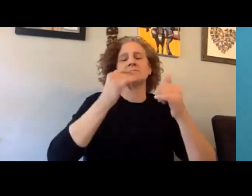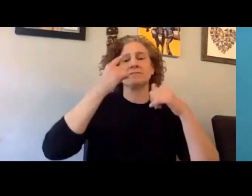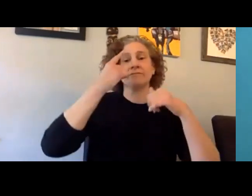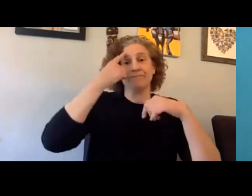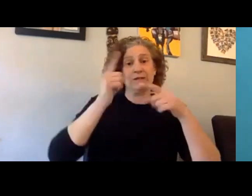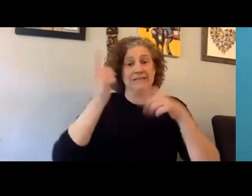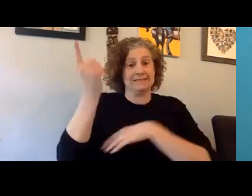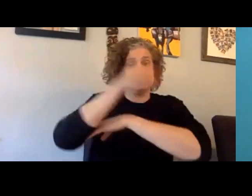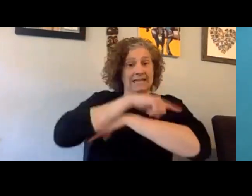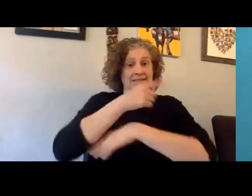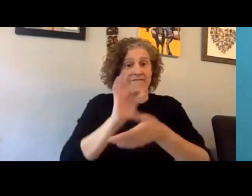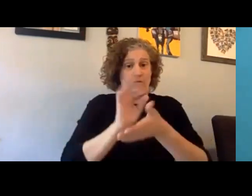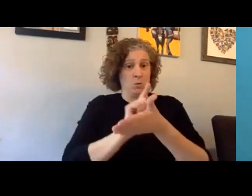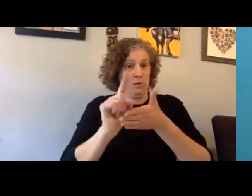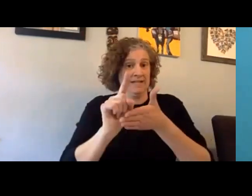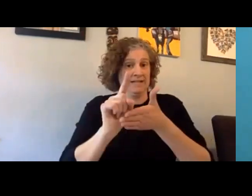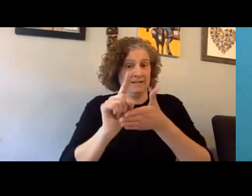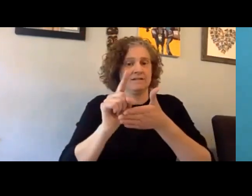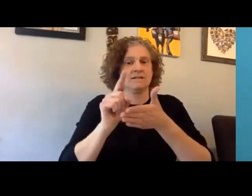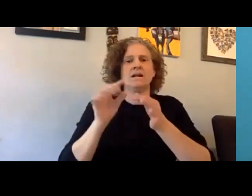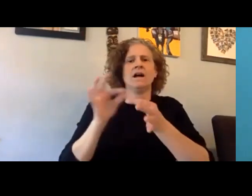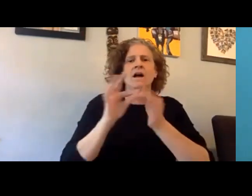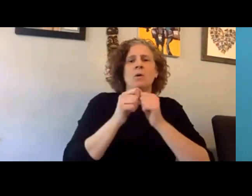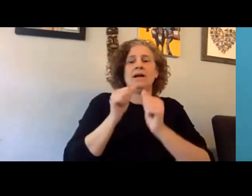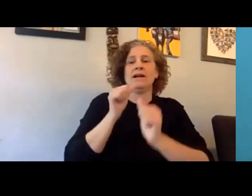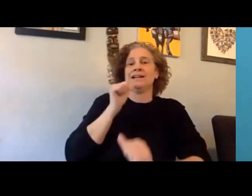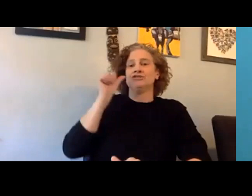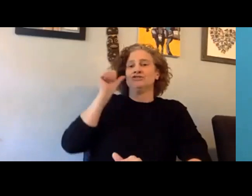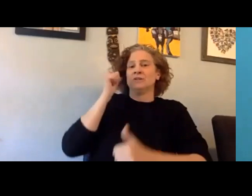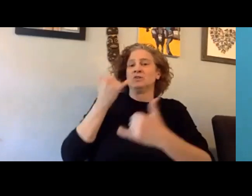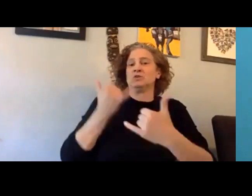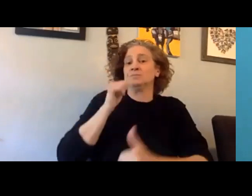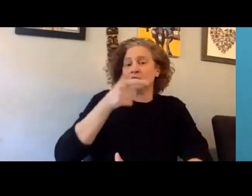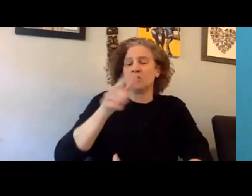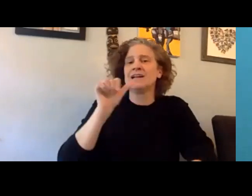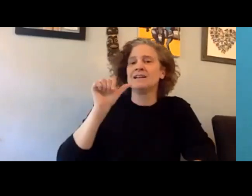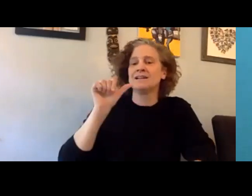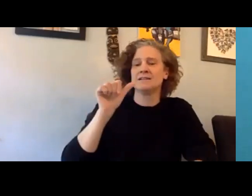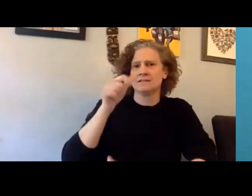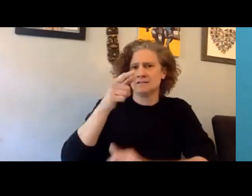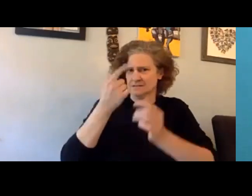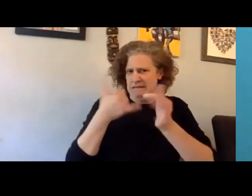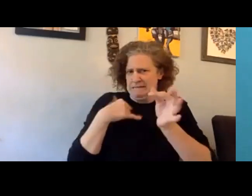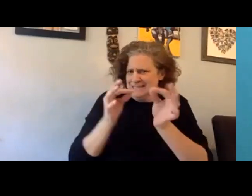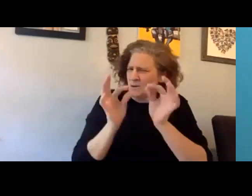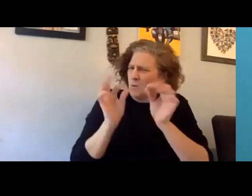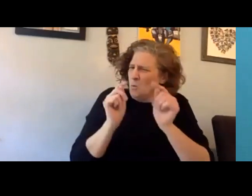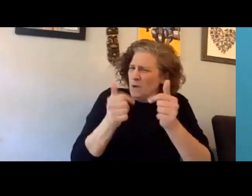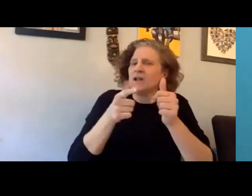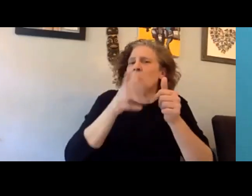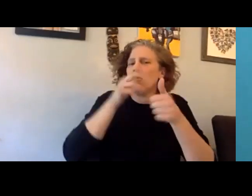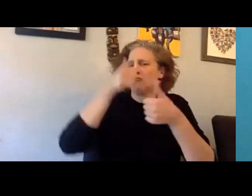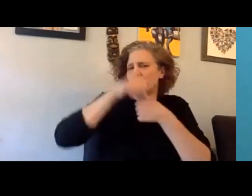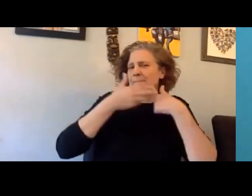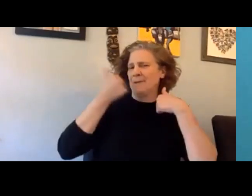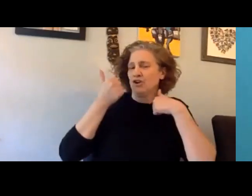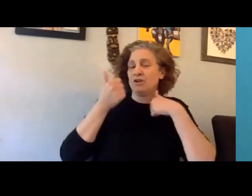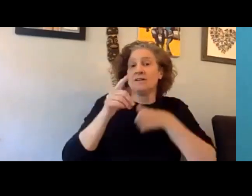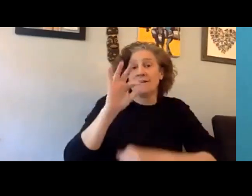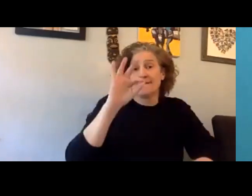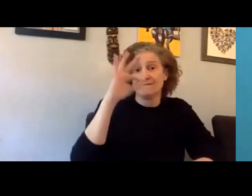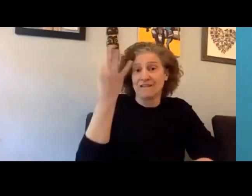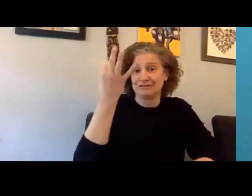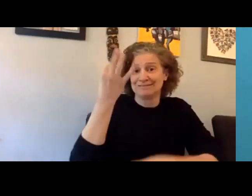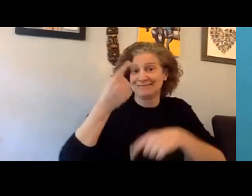Okay. Okay, for days of the week, connected to that, we wanted to talk about yesterday and